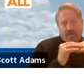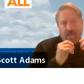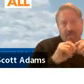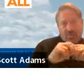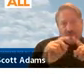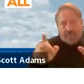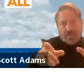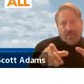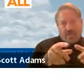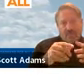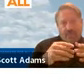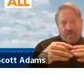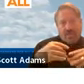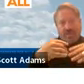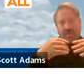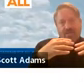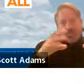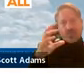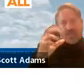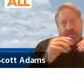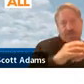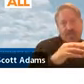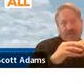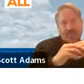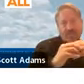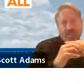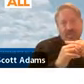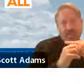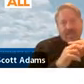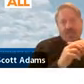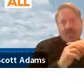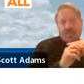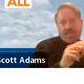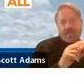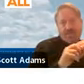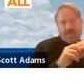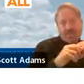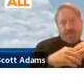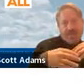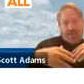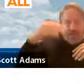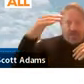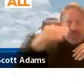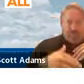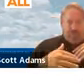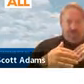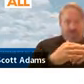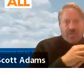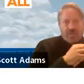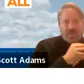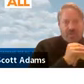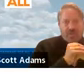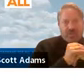in the chat, and we'll send it out to folks. In the toolkit is an outreach guide for partners that kind of